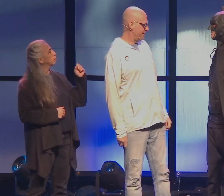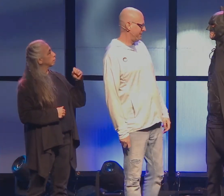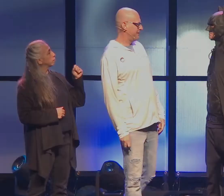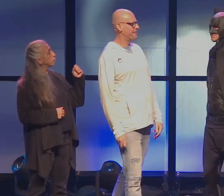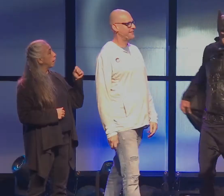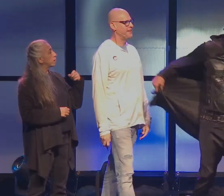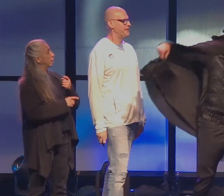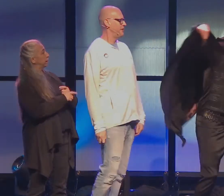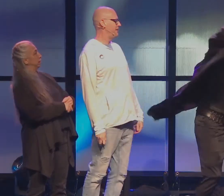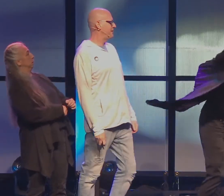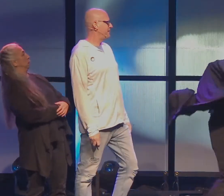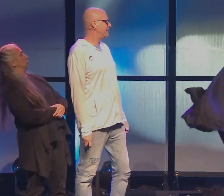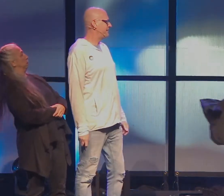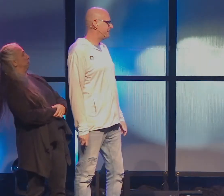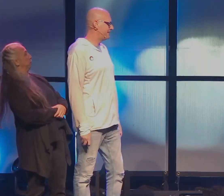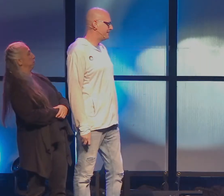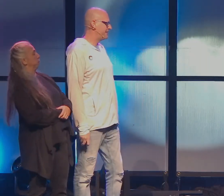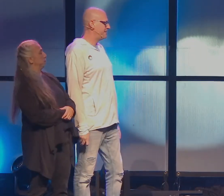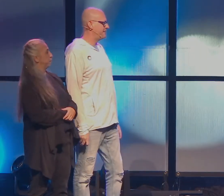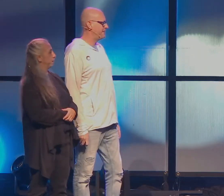okay.